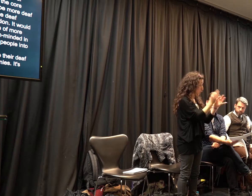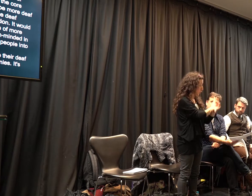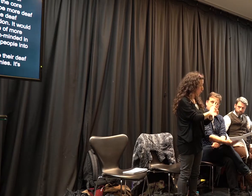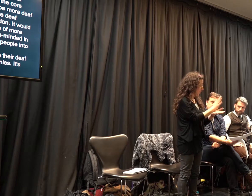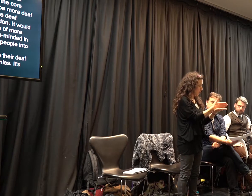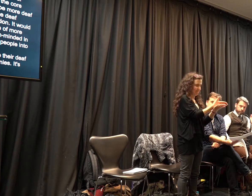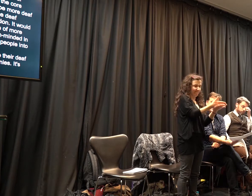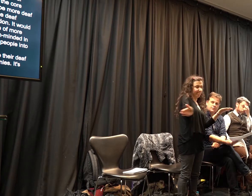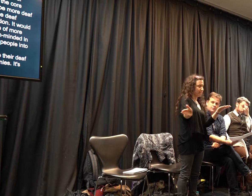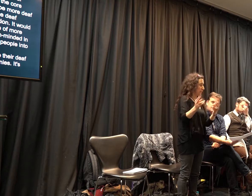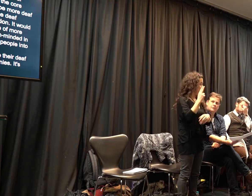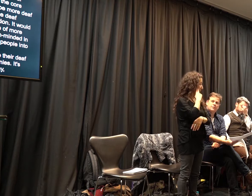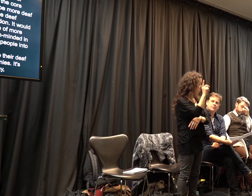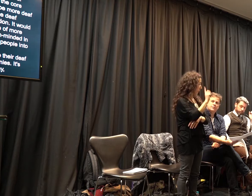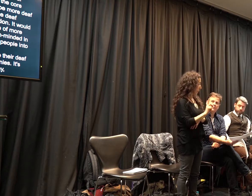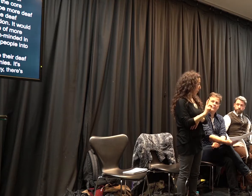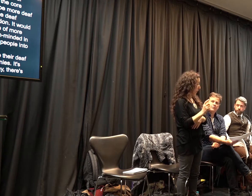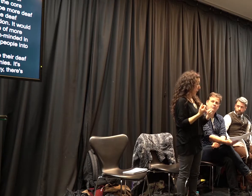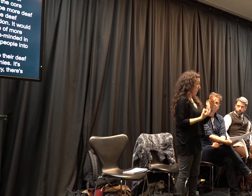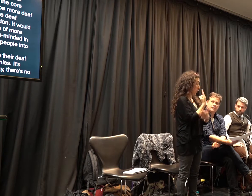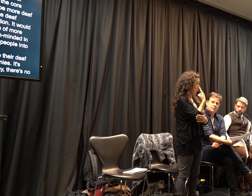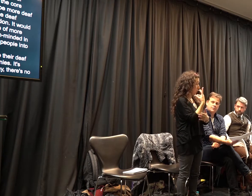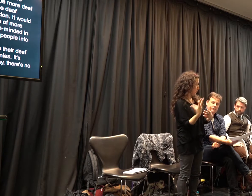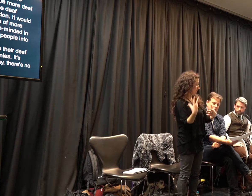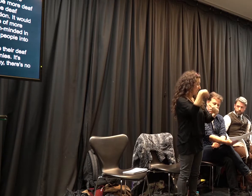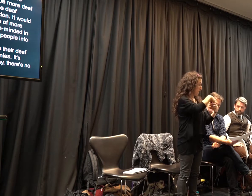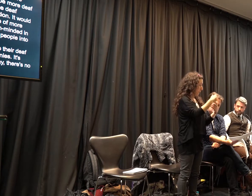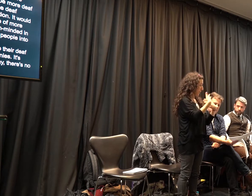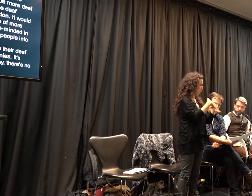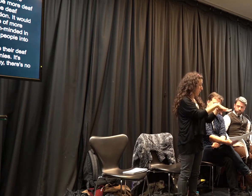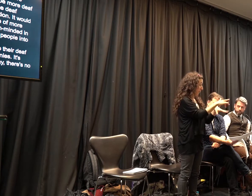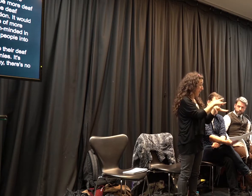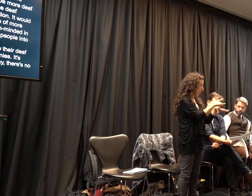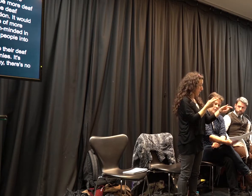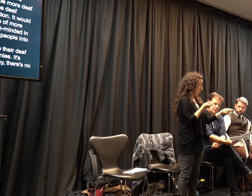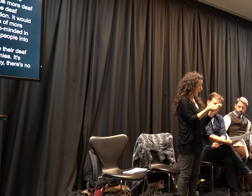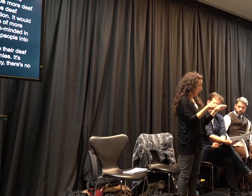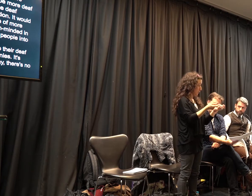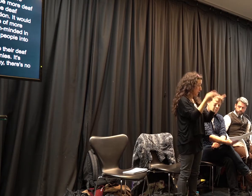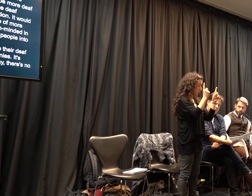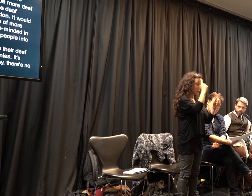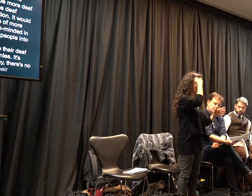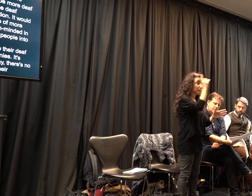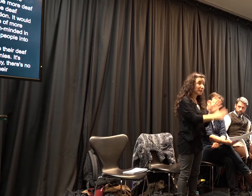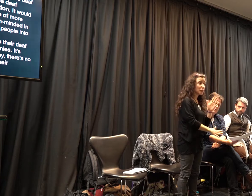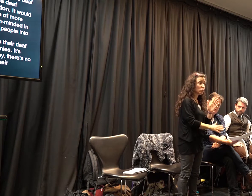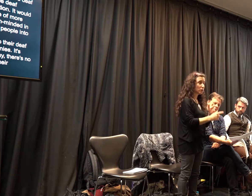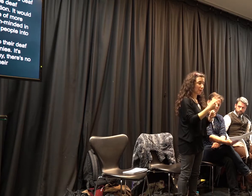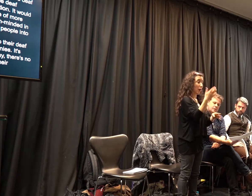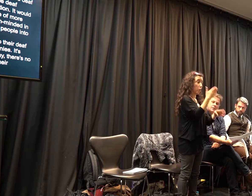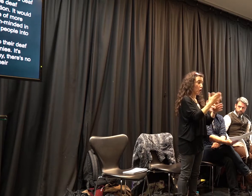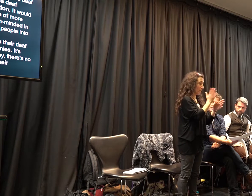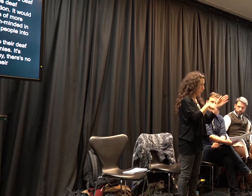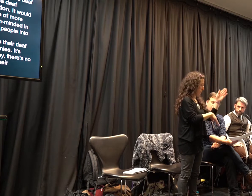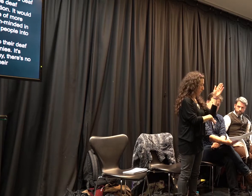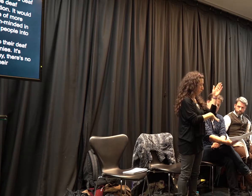Anyway, there's no real excuse for excluding deaf people and their opportunities to work within mainstream